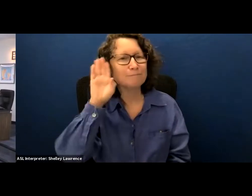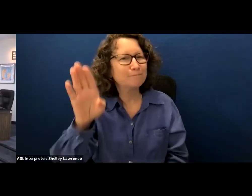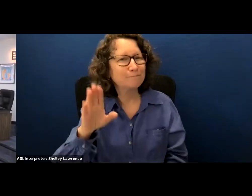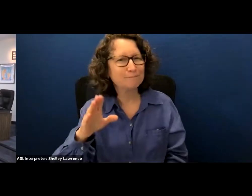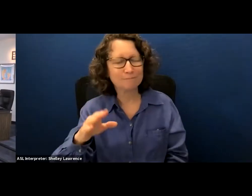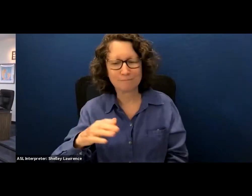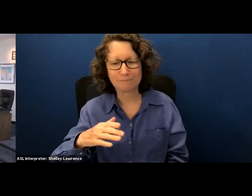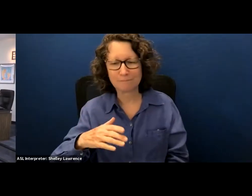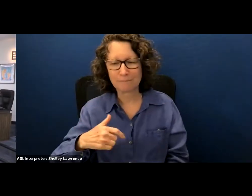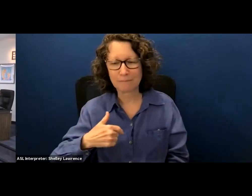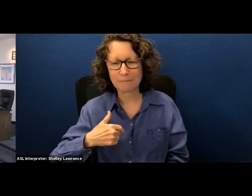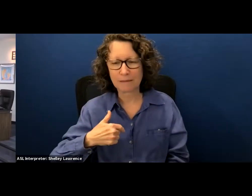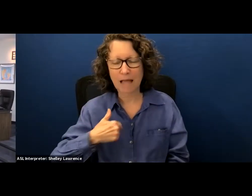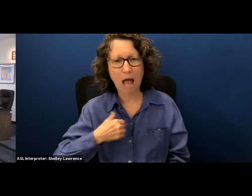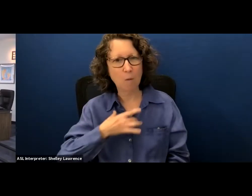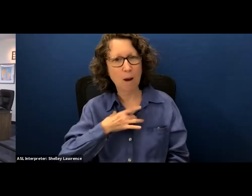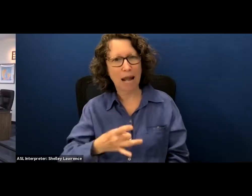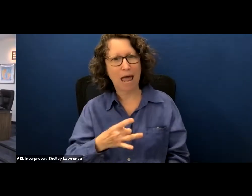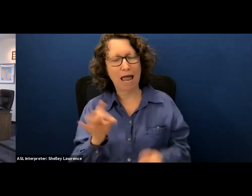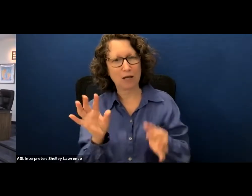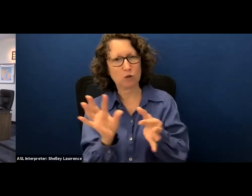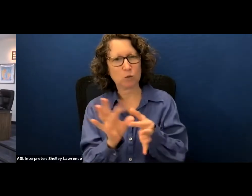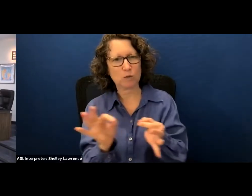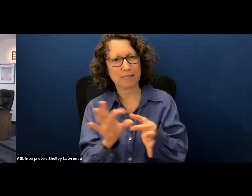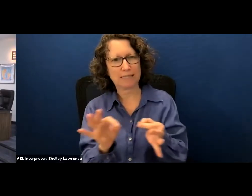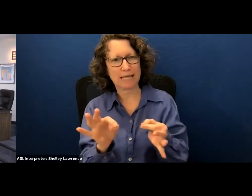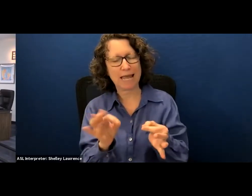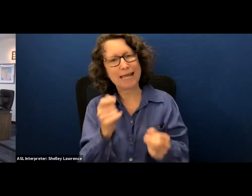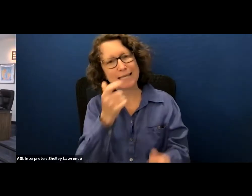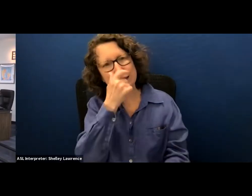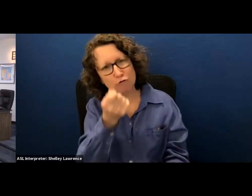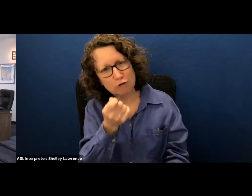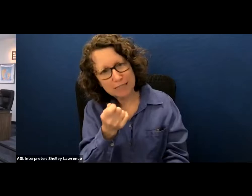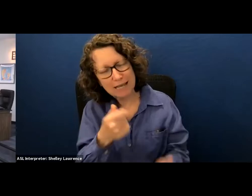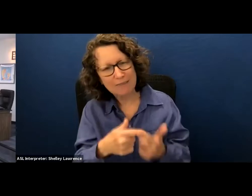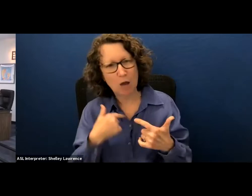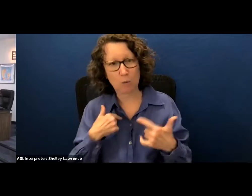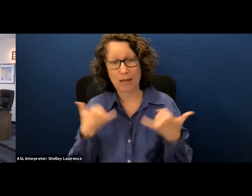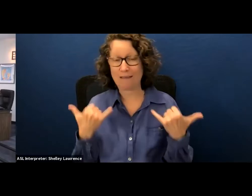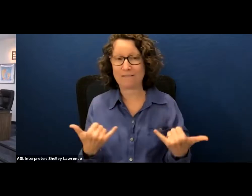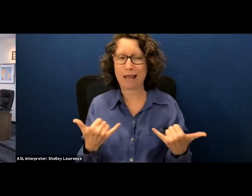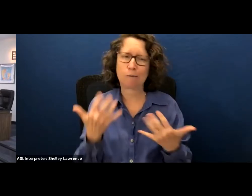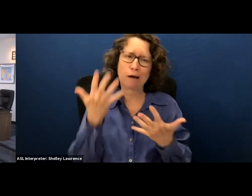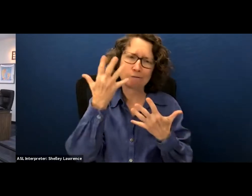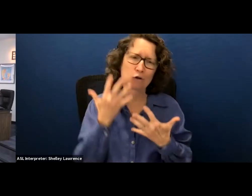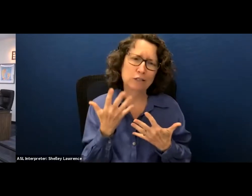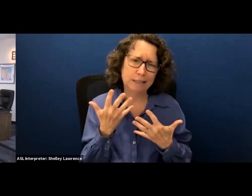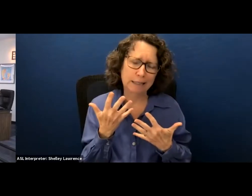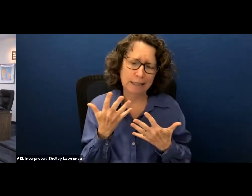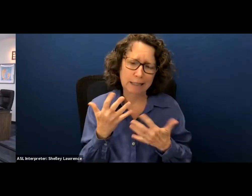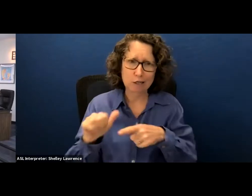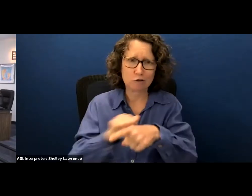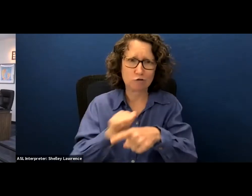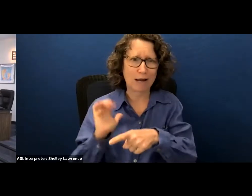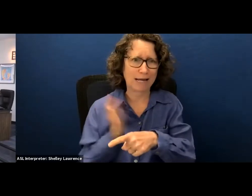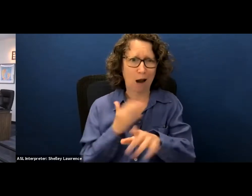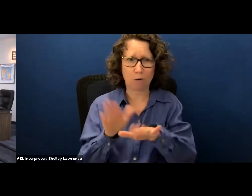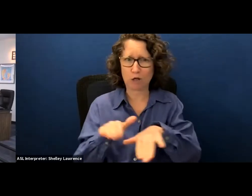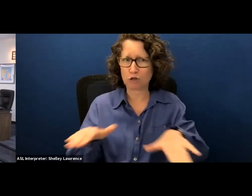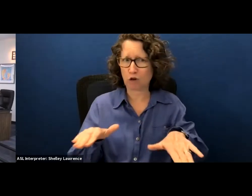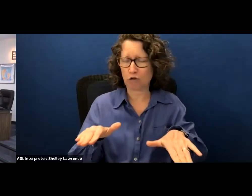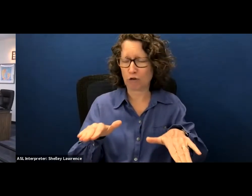Hi, I would like to just say that it's interesting that we've now unfortunately trained our children